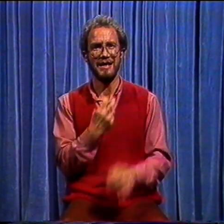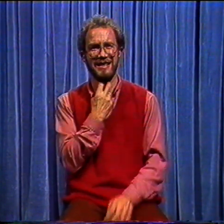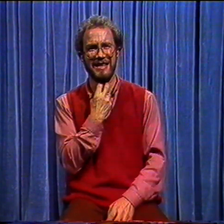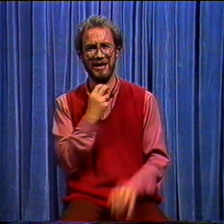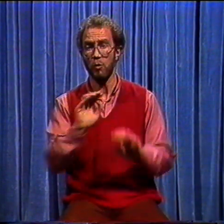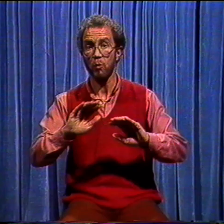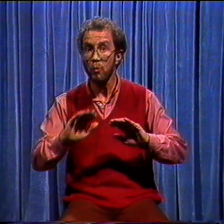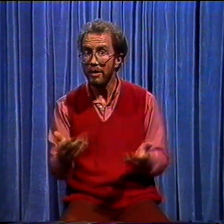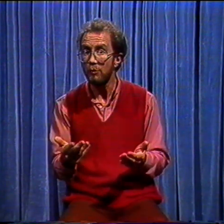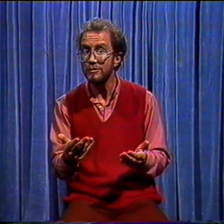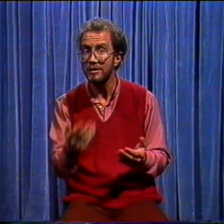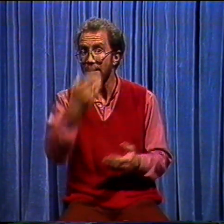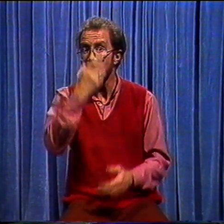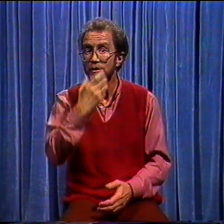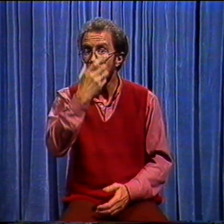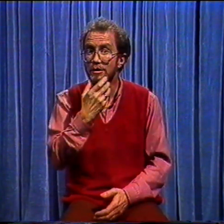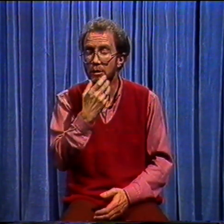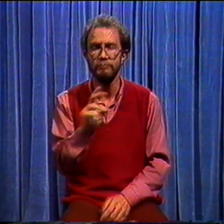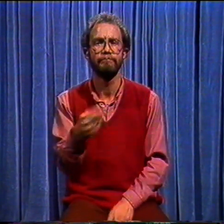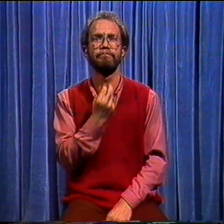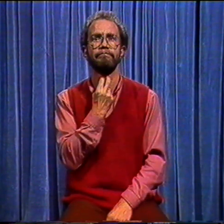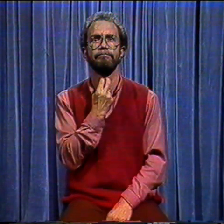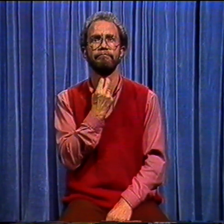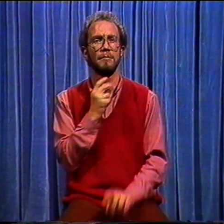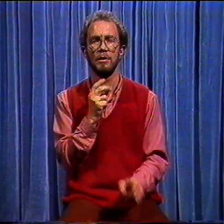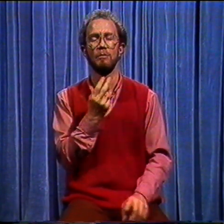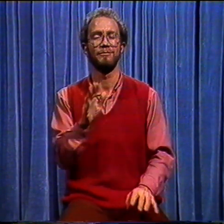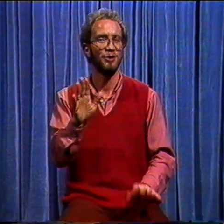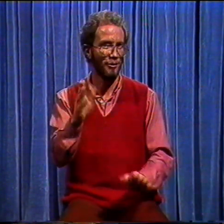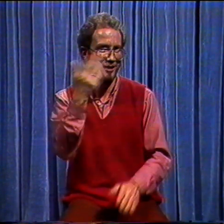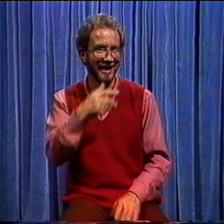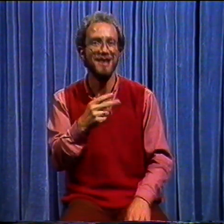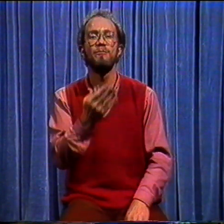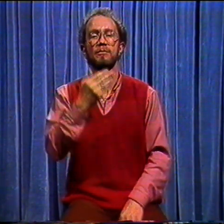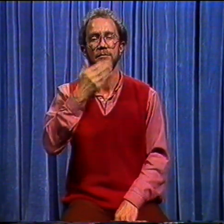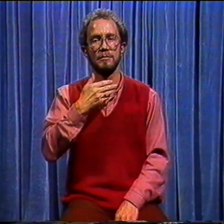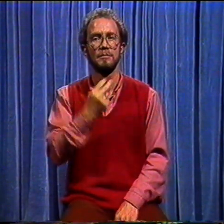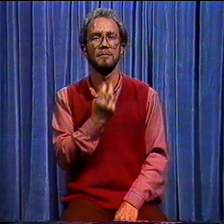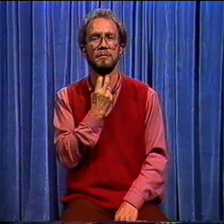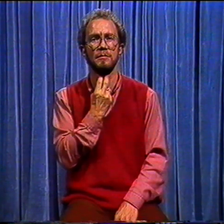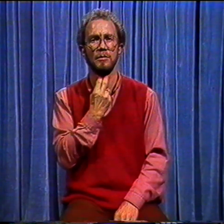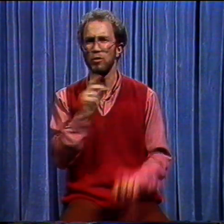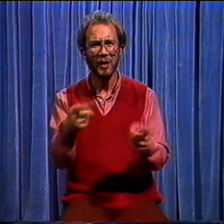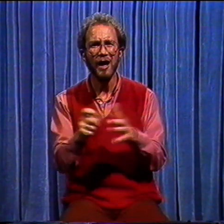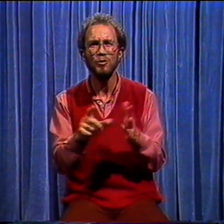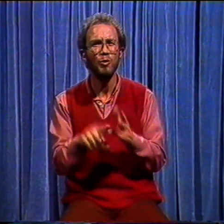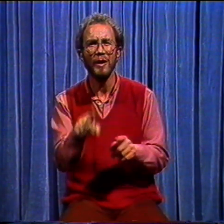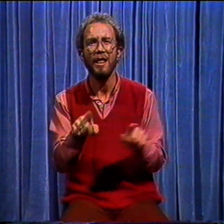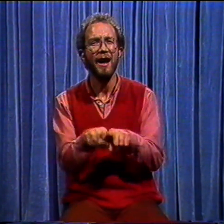that with that without a facial expression. Sorry, without facial expression, you can't do it